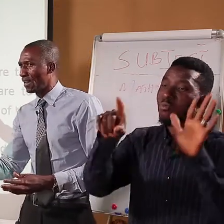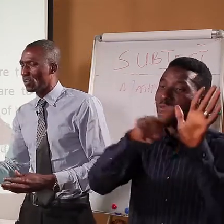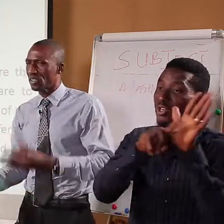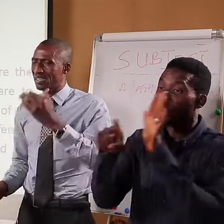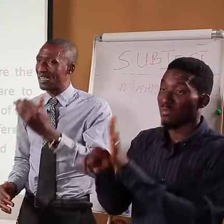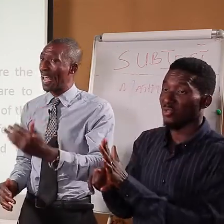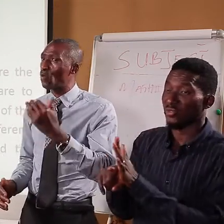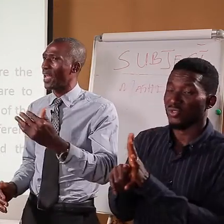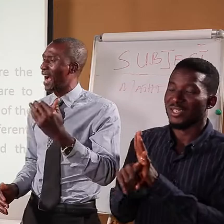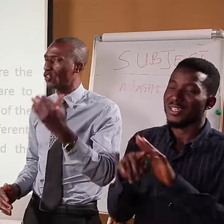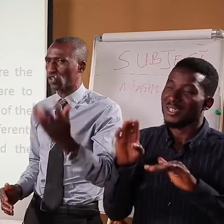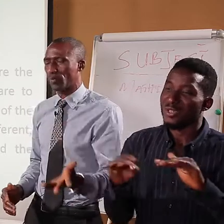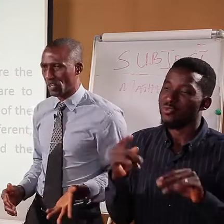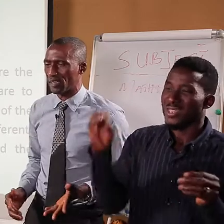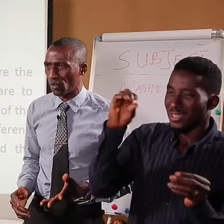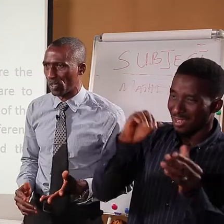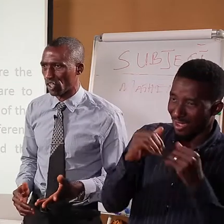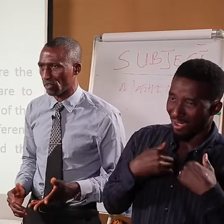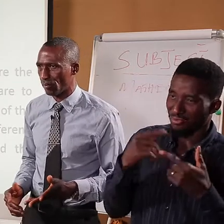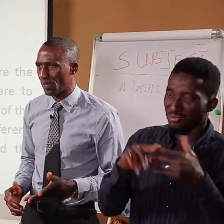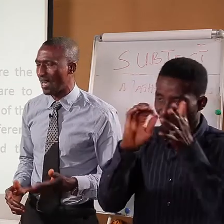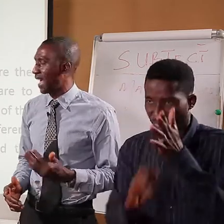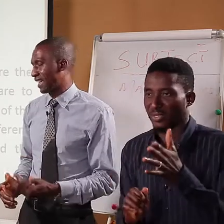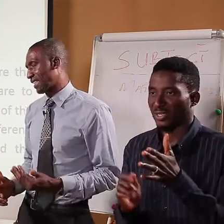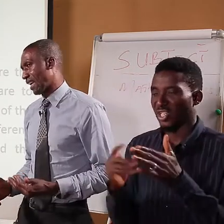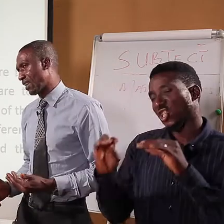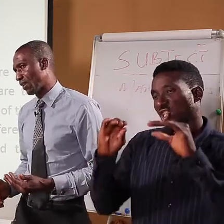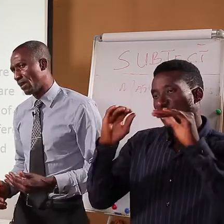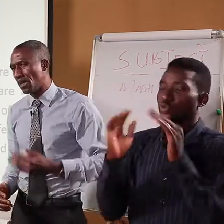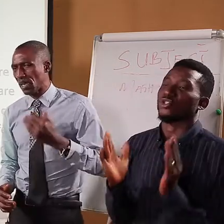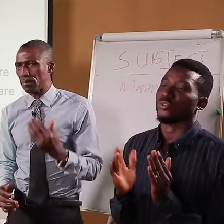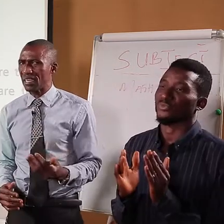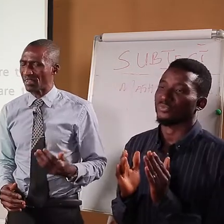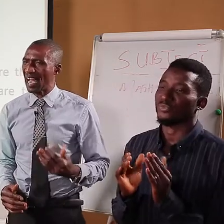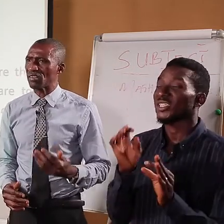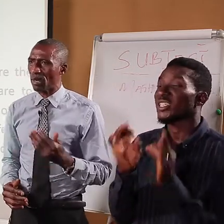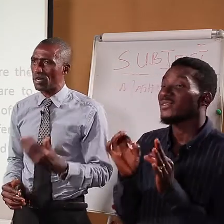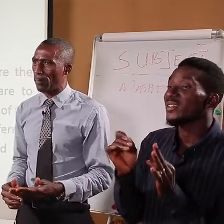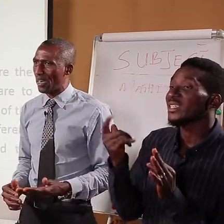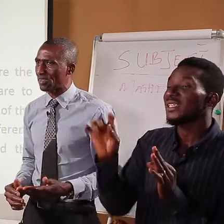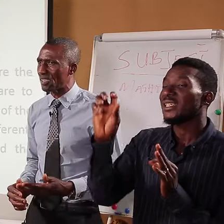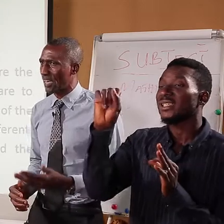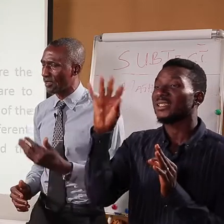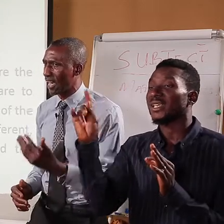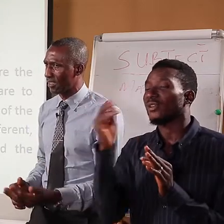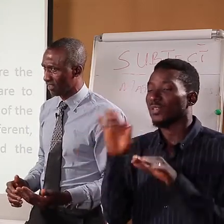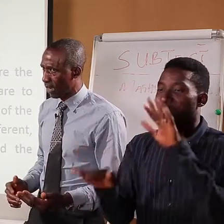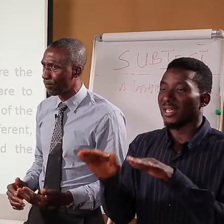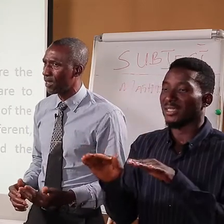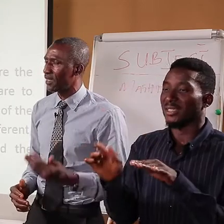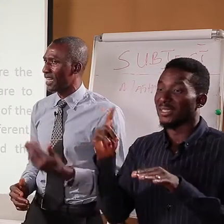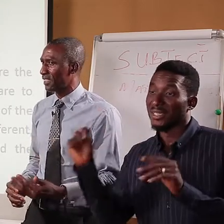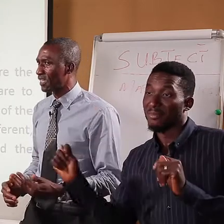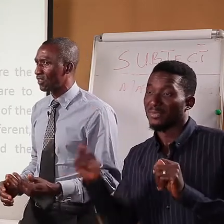minus minus, then we are to subtract the equations. I take that again. If the signs of the balancing terms are the